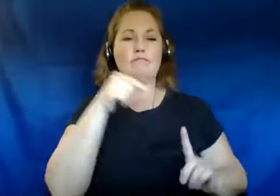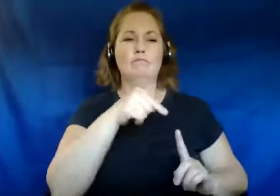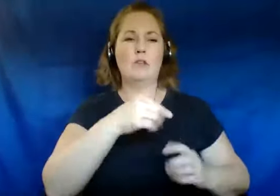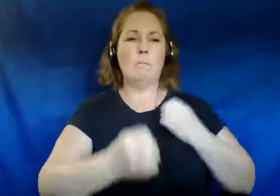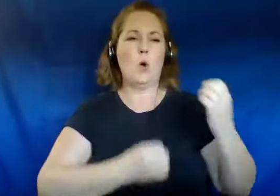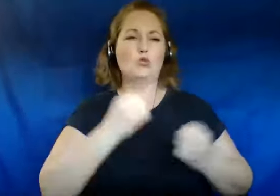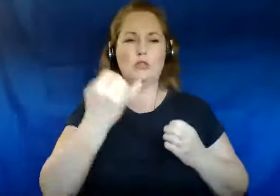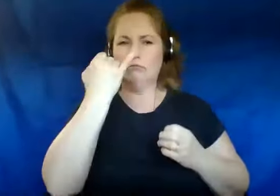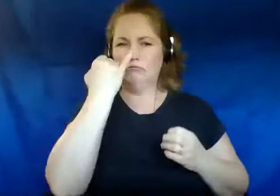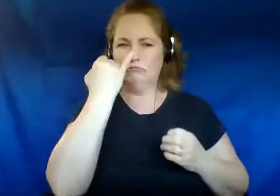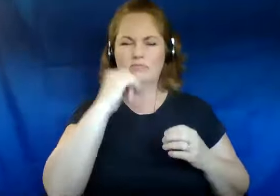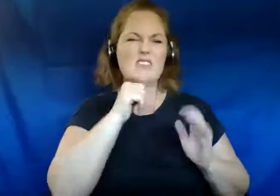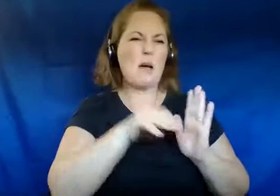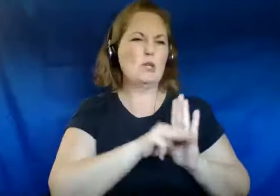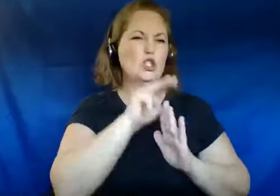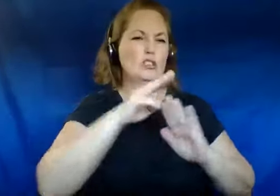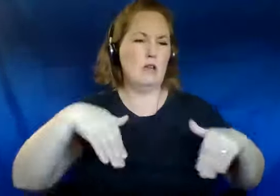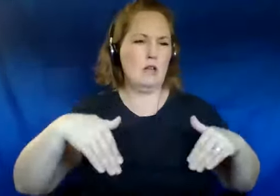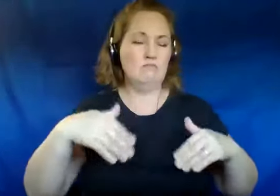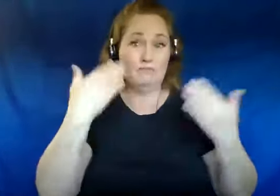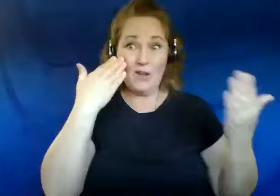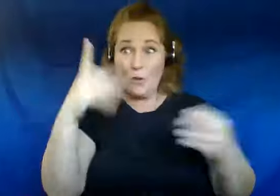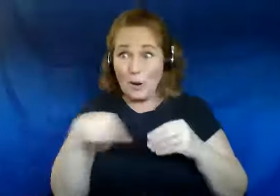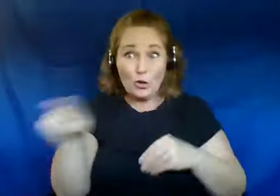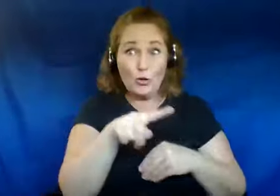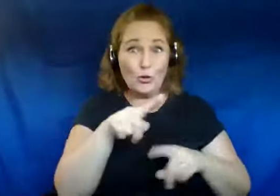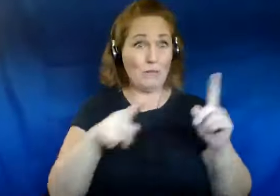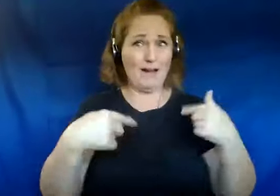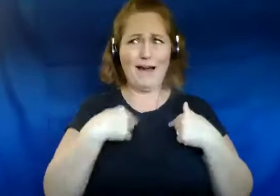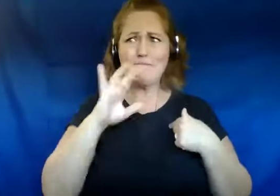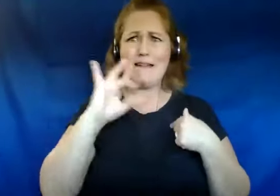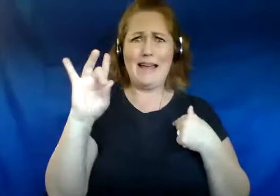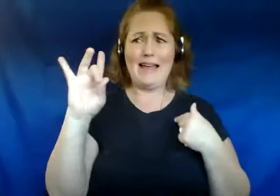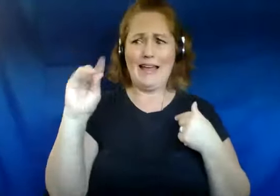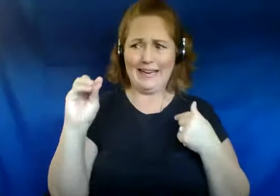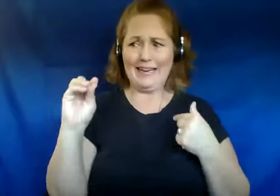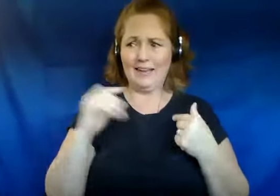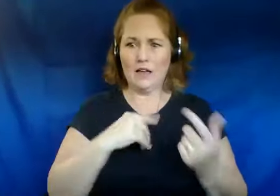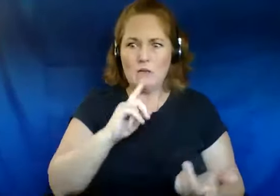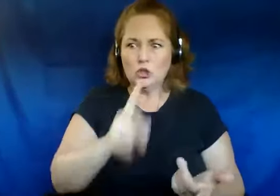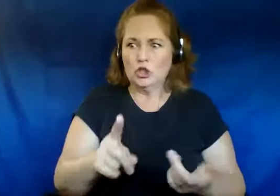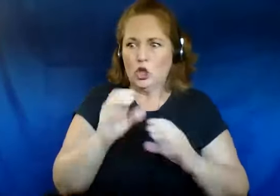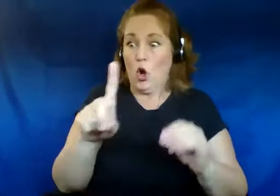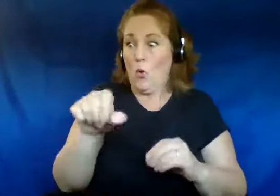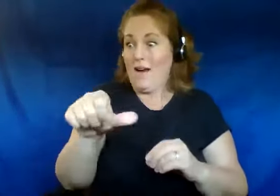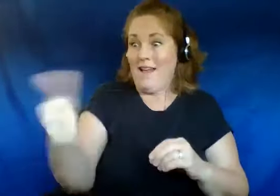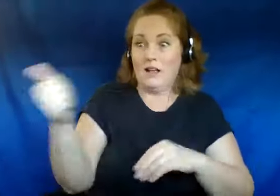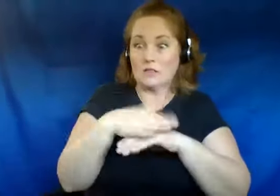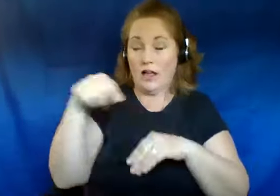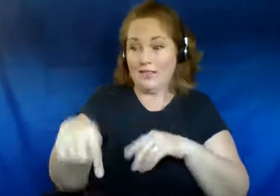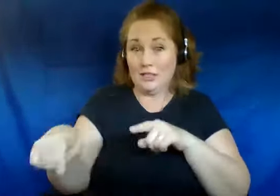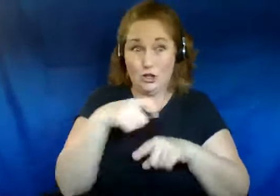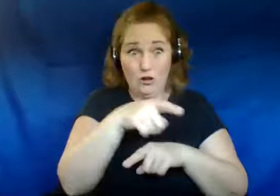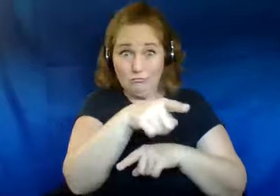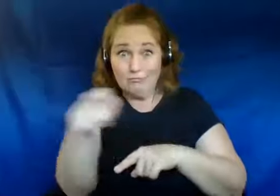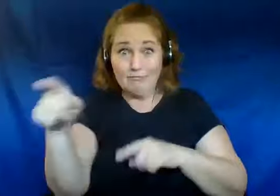I don't know about you, but I am 80 years old. I'm sure nobody else on this call probably is 80